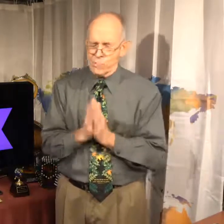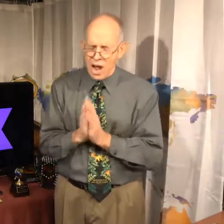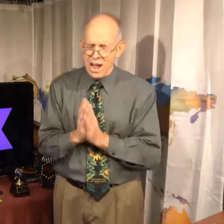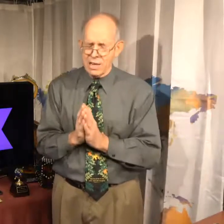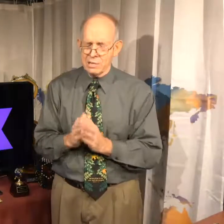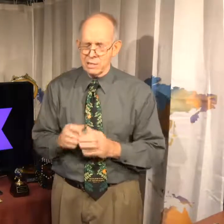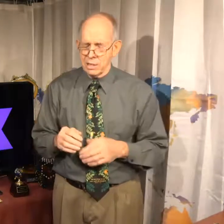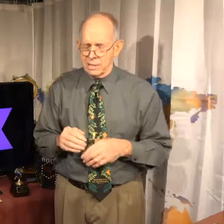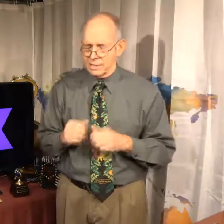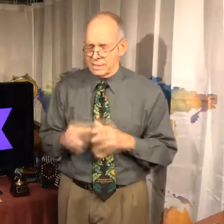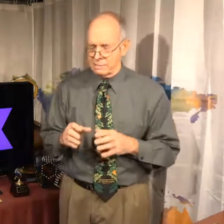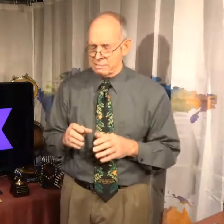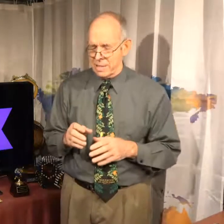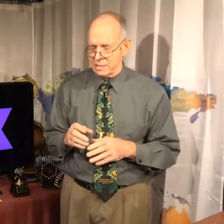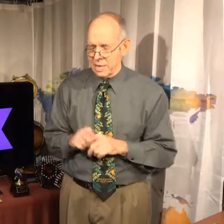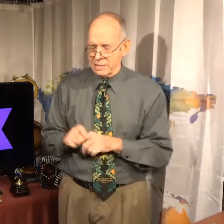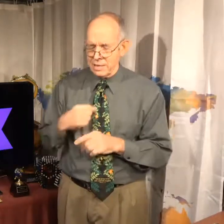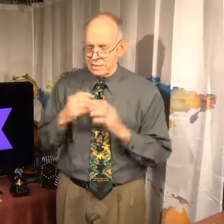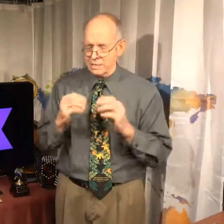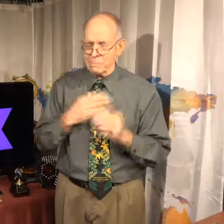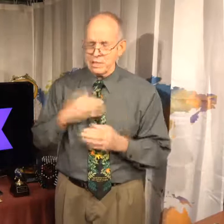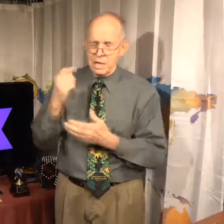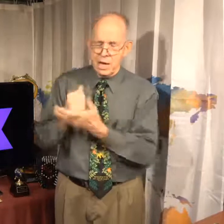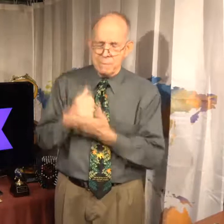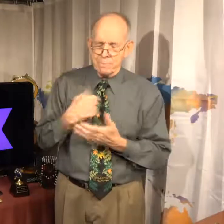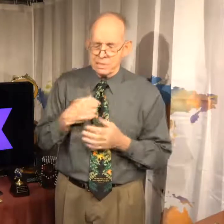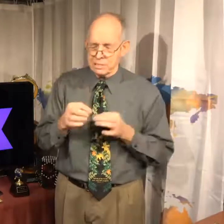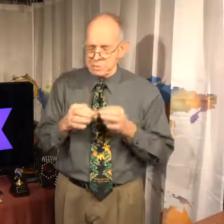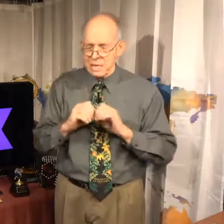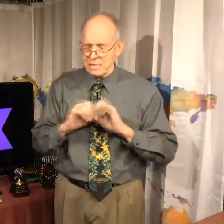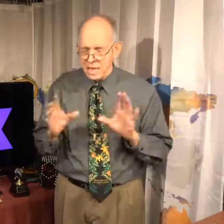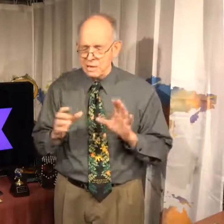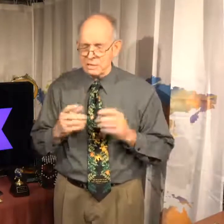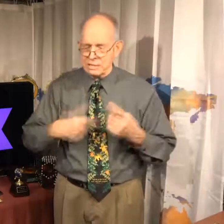Pray. Bless as I see peace, help me, speak clear, sign,